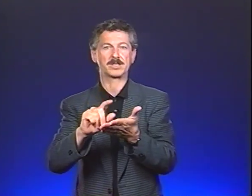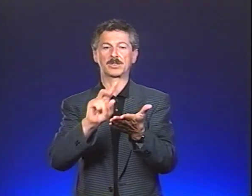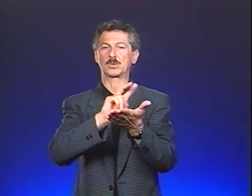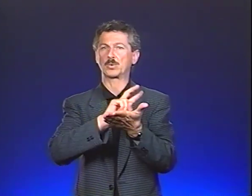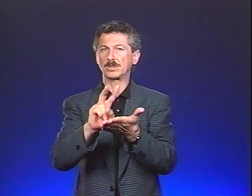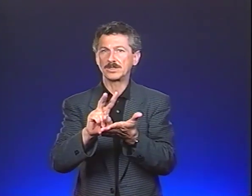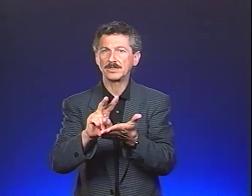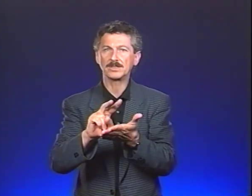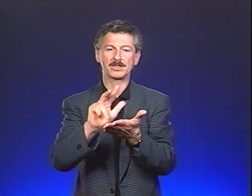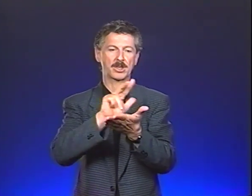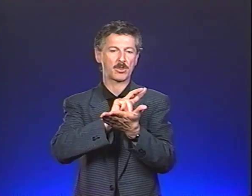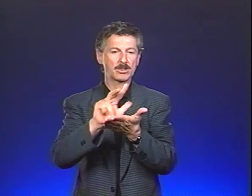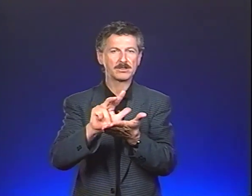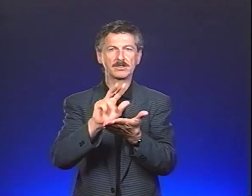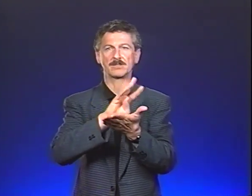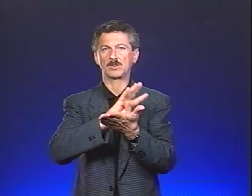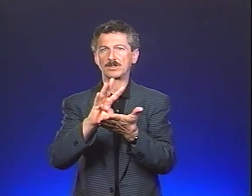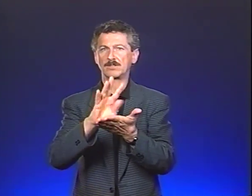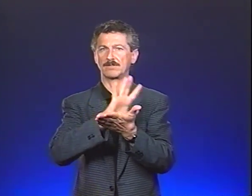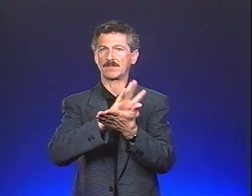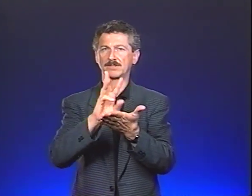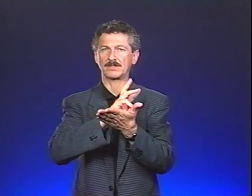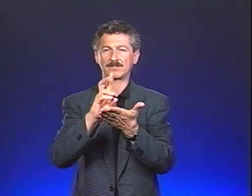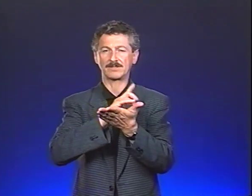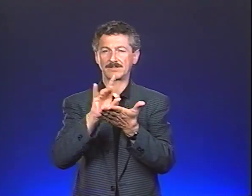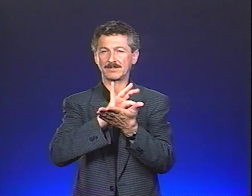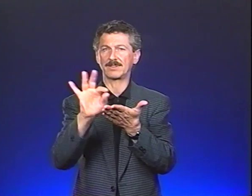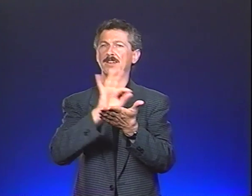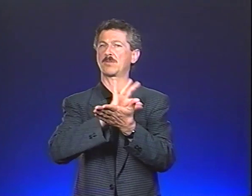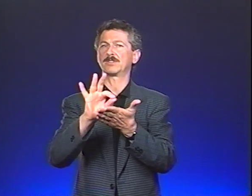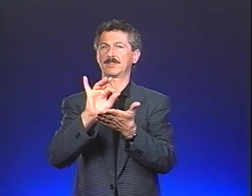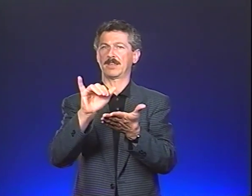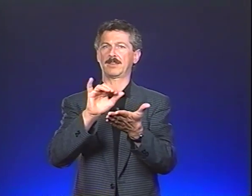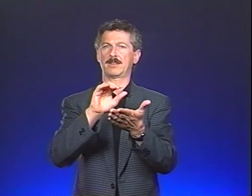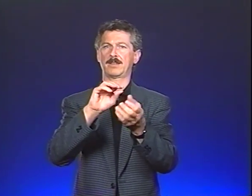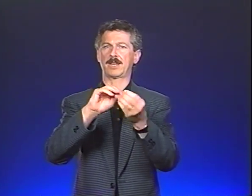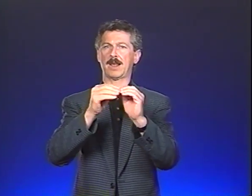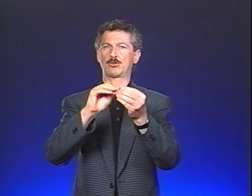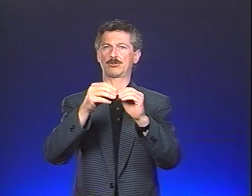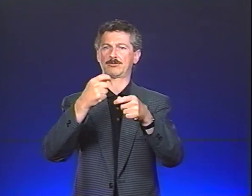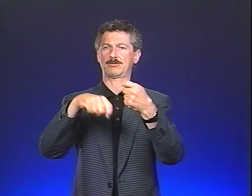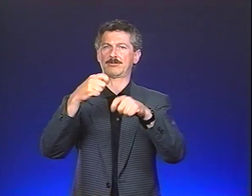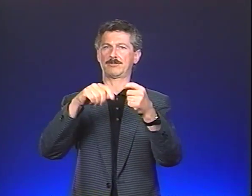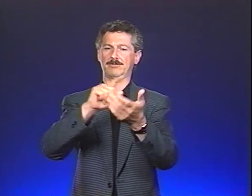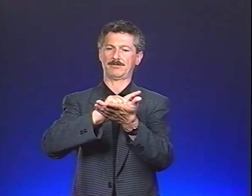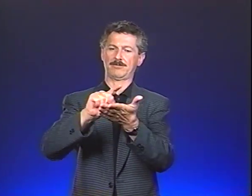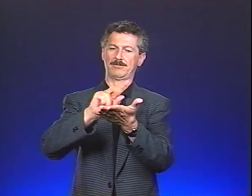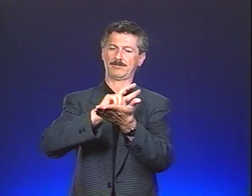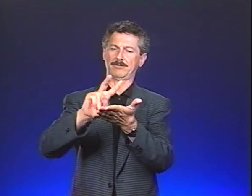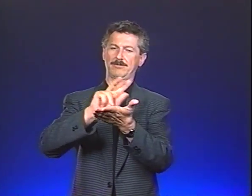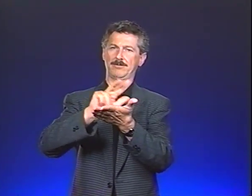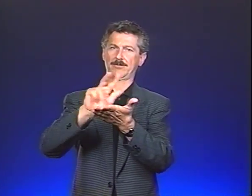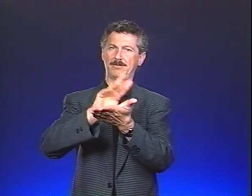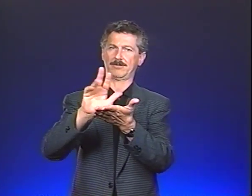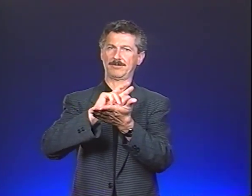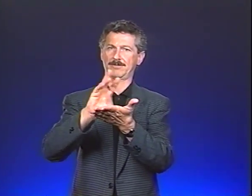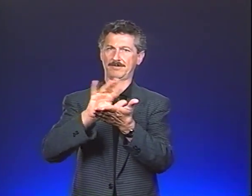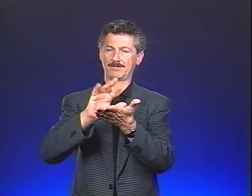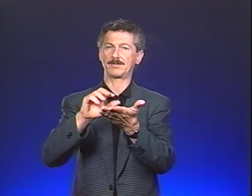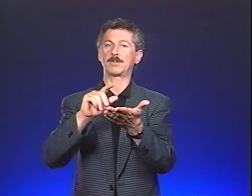We look at the signs 1 week, 2 weeks, 3 weeks, and so forth, up to 9 weeks. We see that the number hand